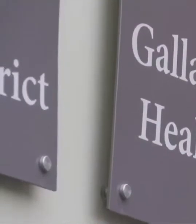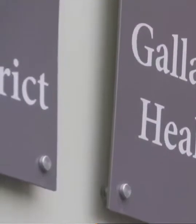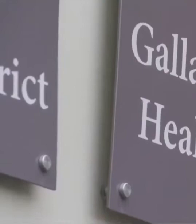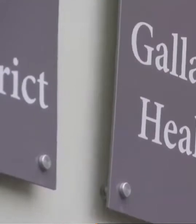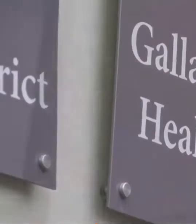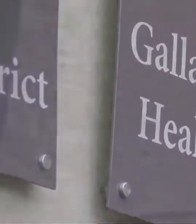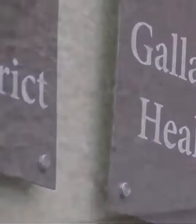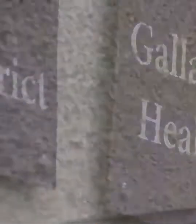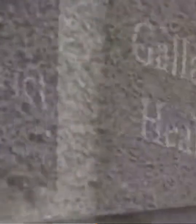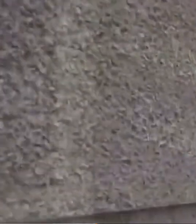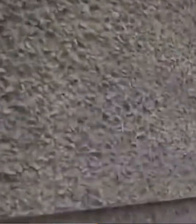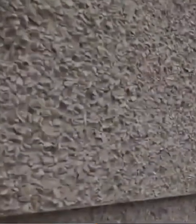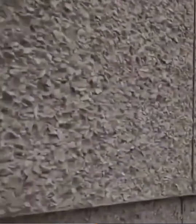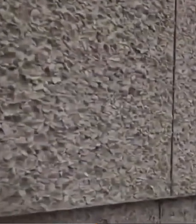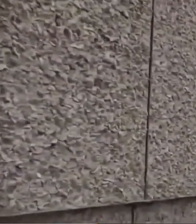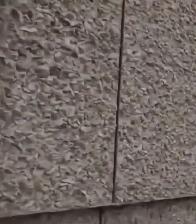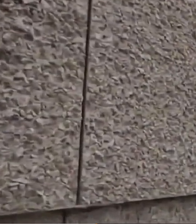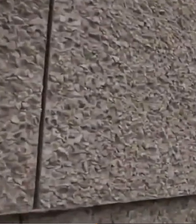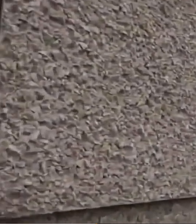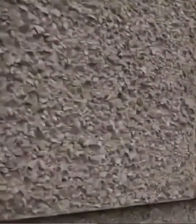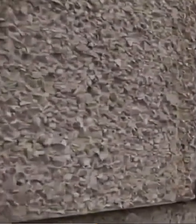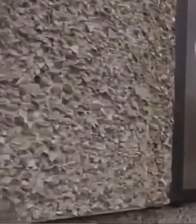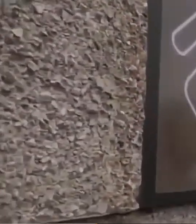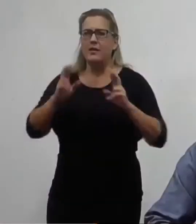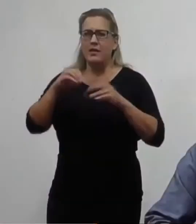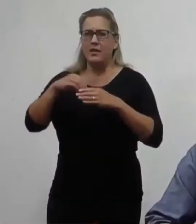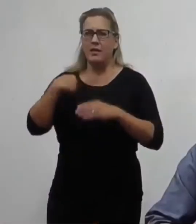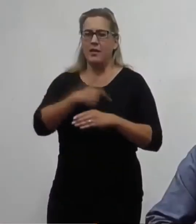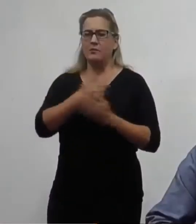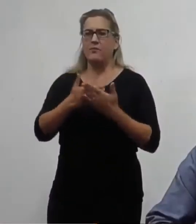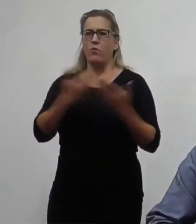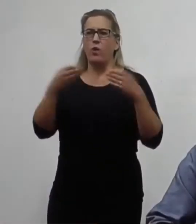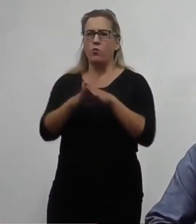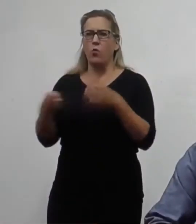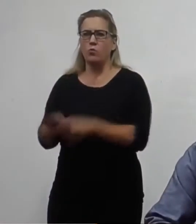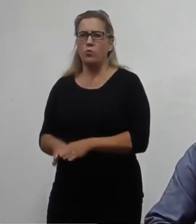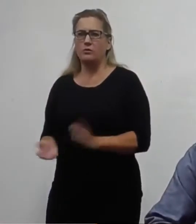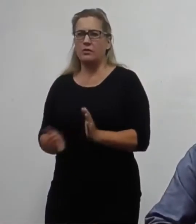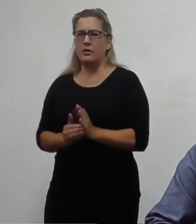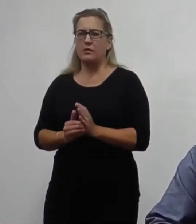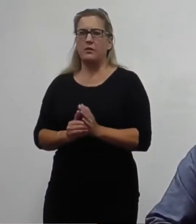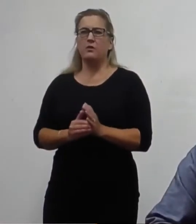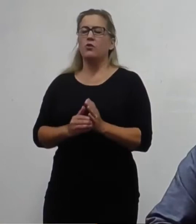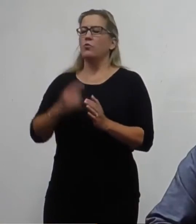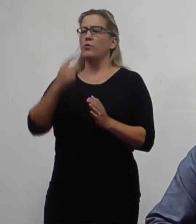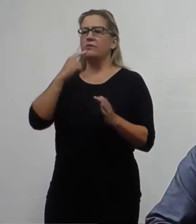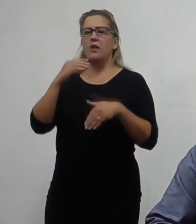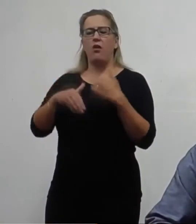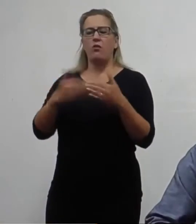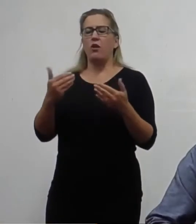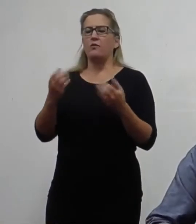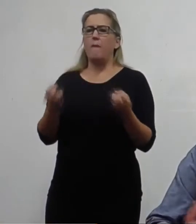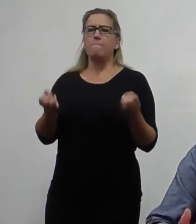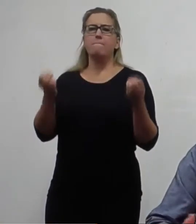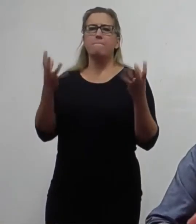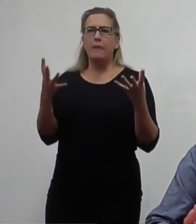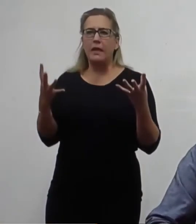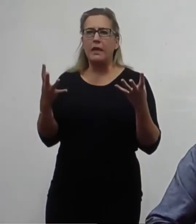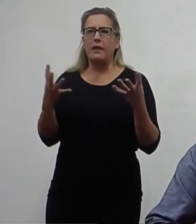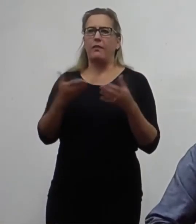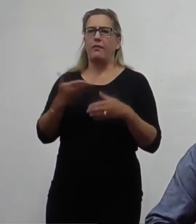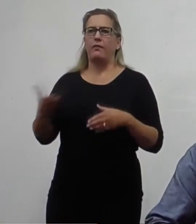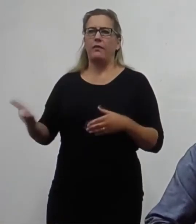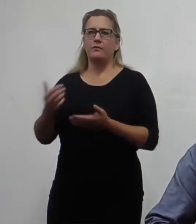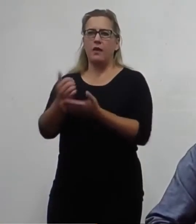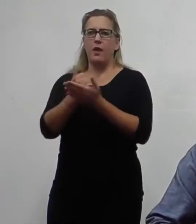We have a lot of fight left in us before we start reclosing anything. We've said all along there are a number of factors that will